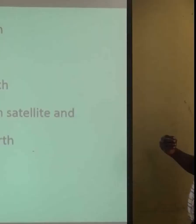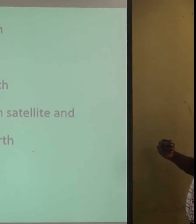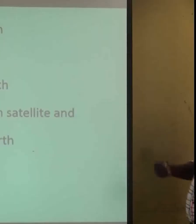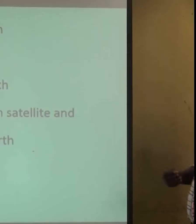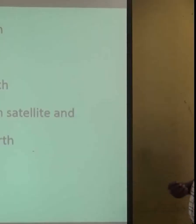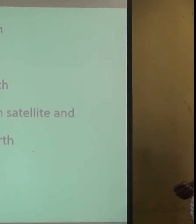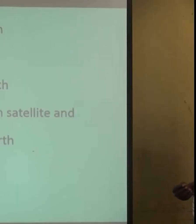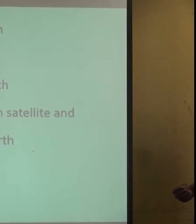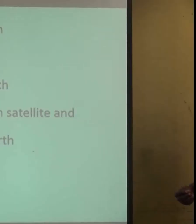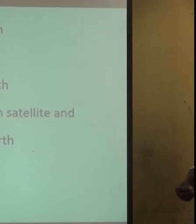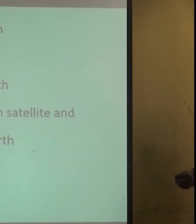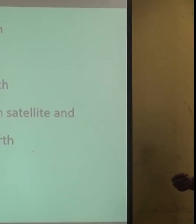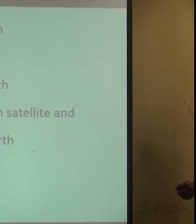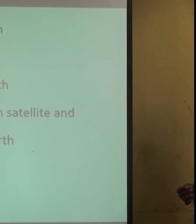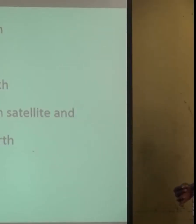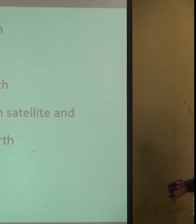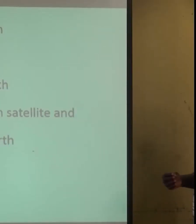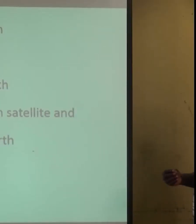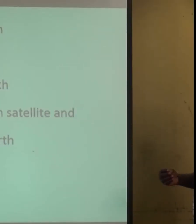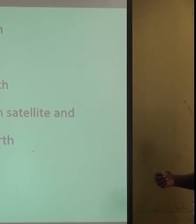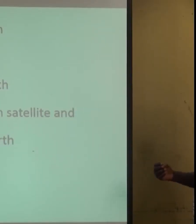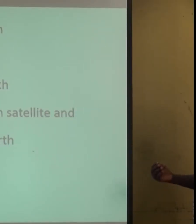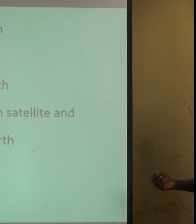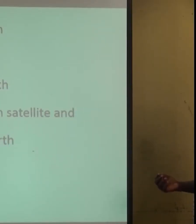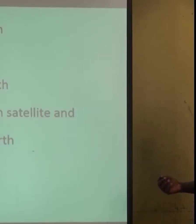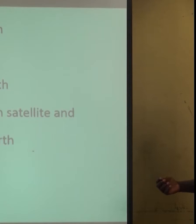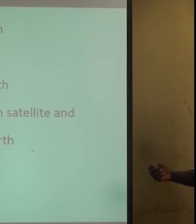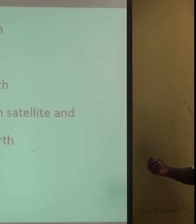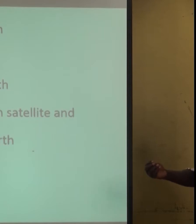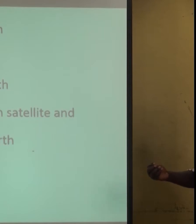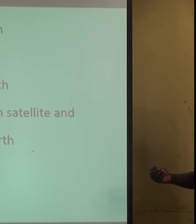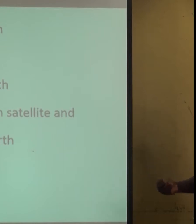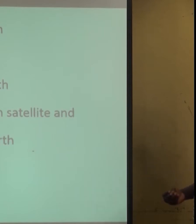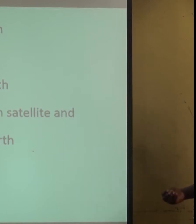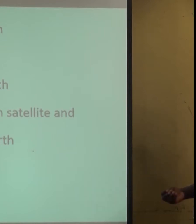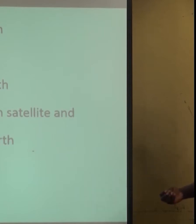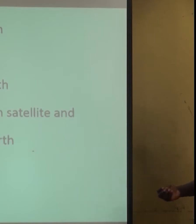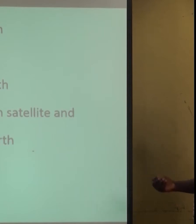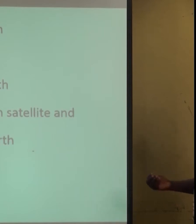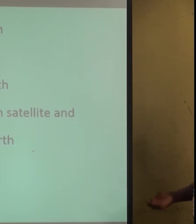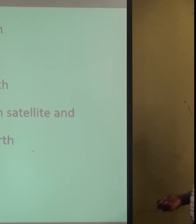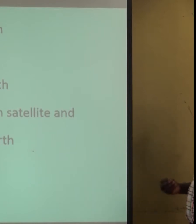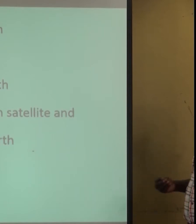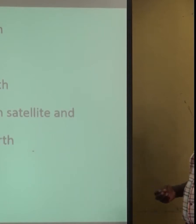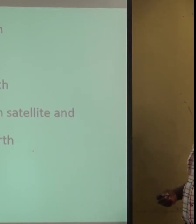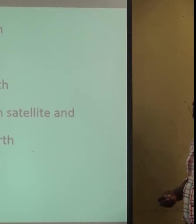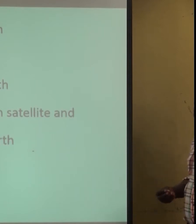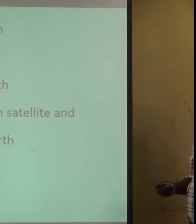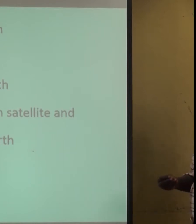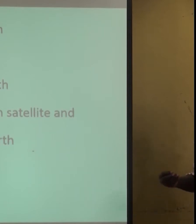Now, let ME be equals to mass of the Earth. Our MS is mass of